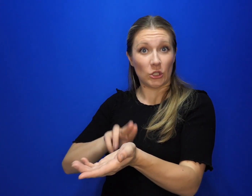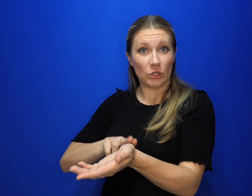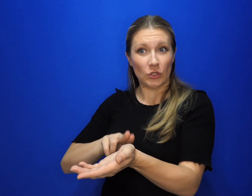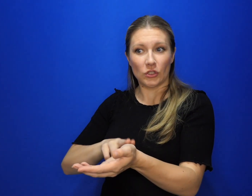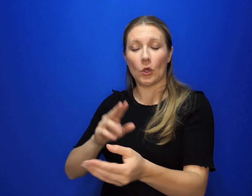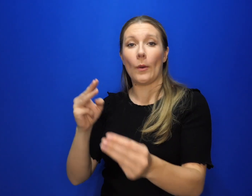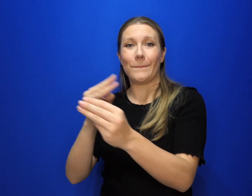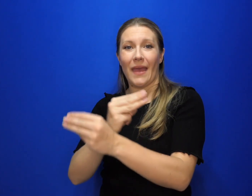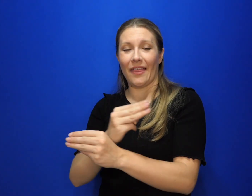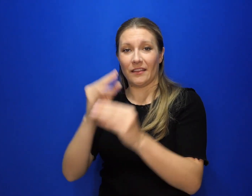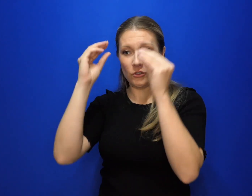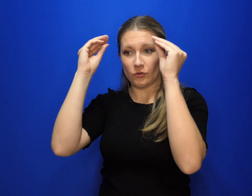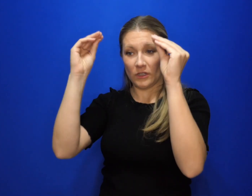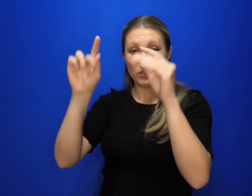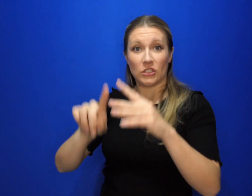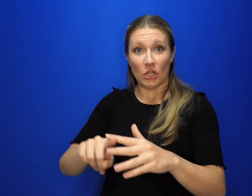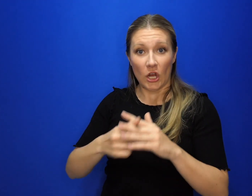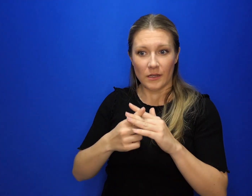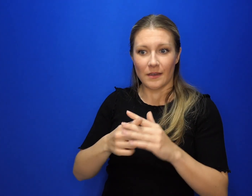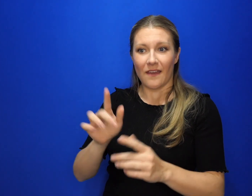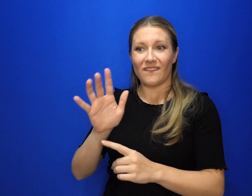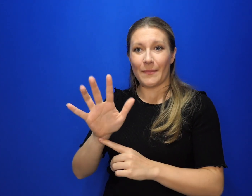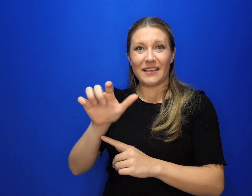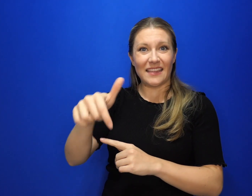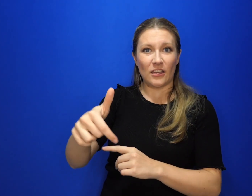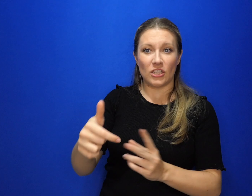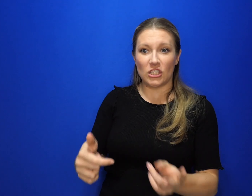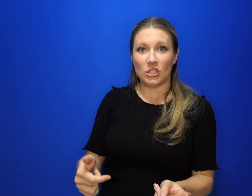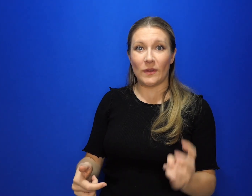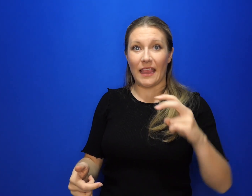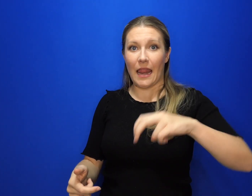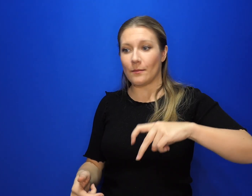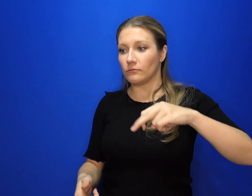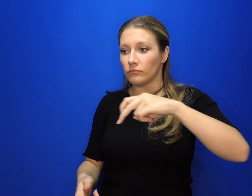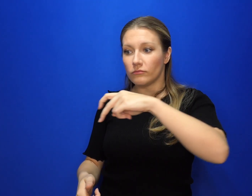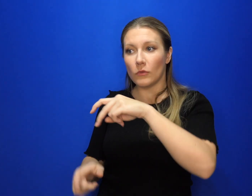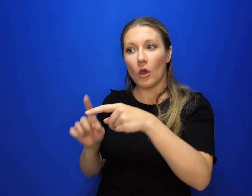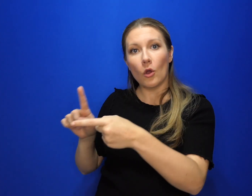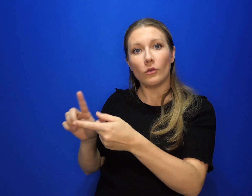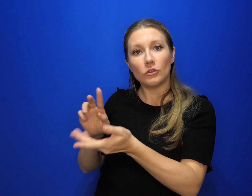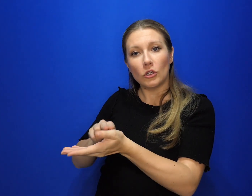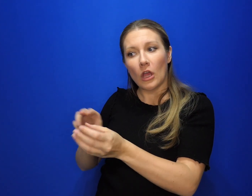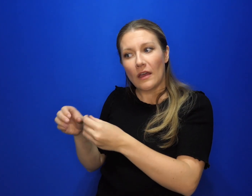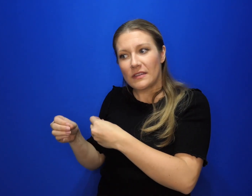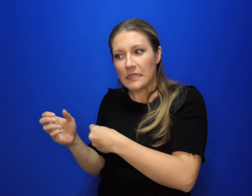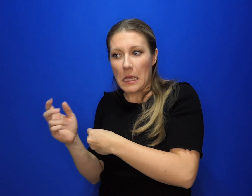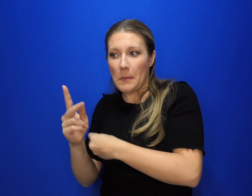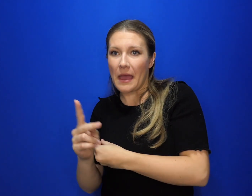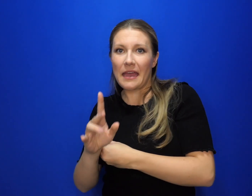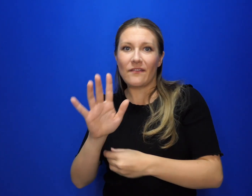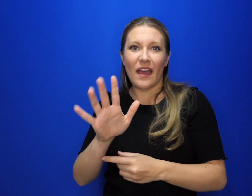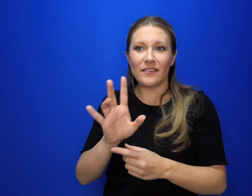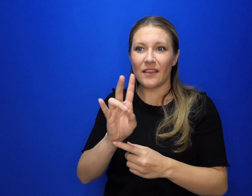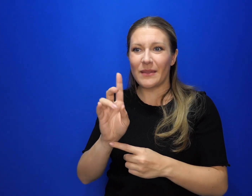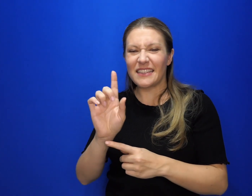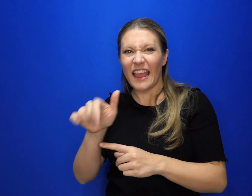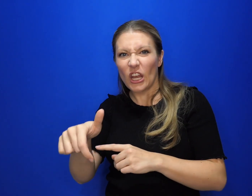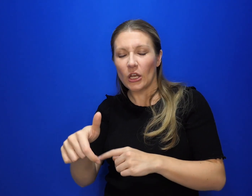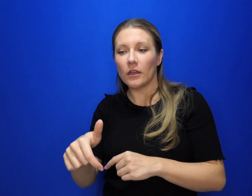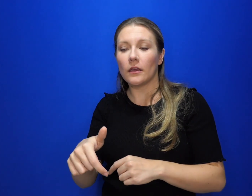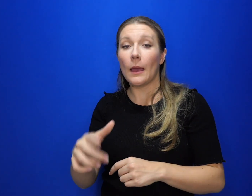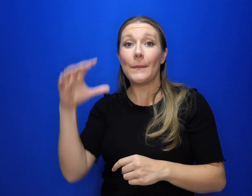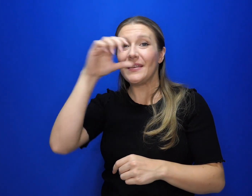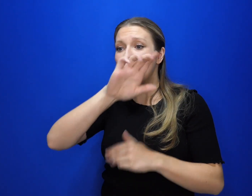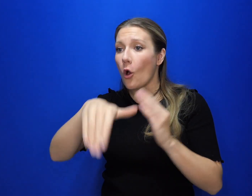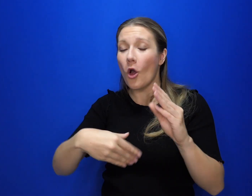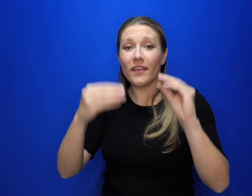would start 5 minutes into it every day. Arden would get up and quietly leave the room and go to the nurse's office, come back 5-7 minutes later, miss the